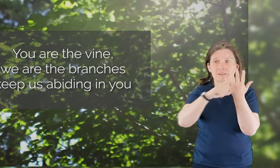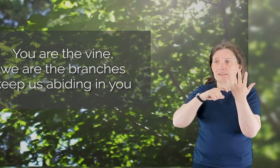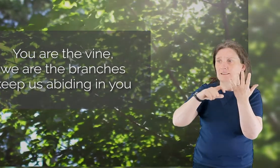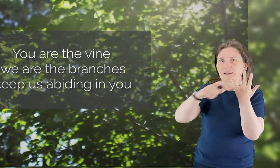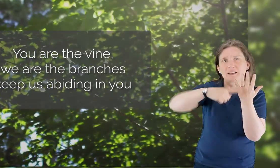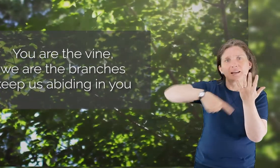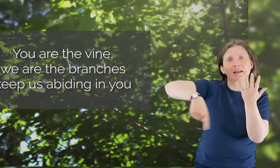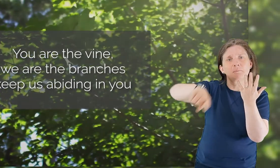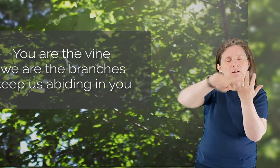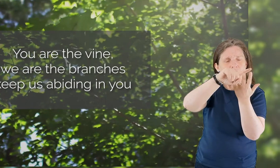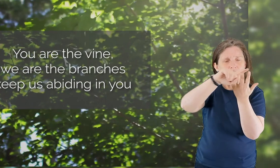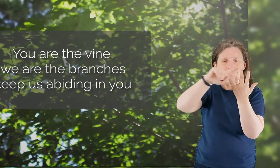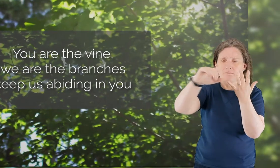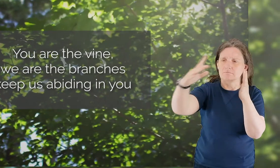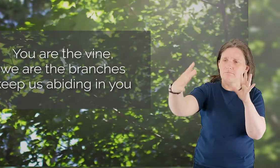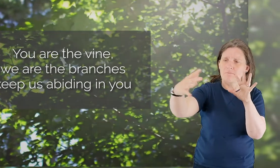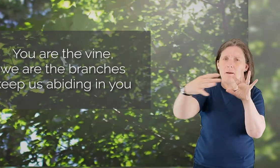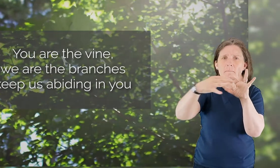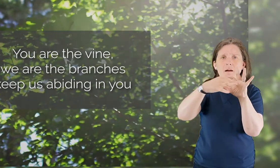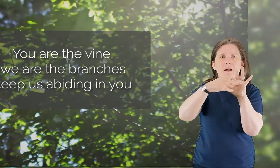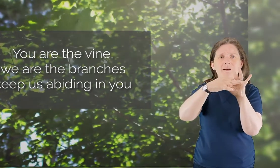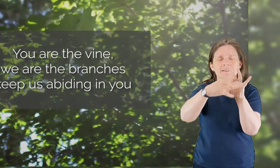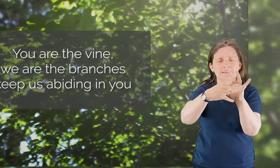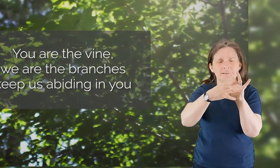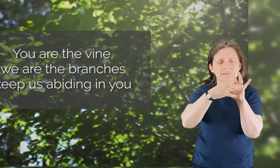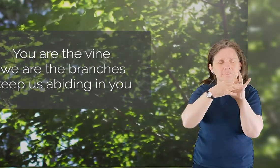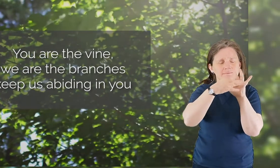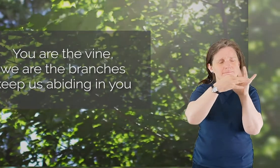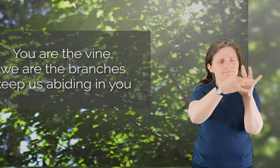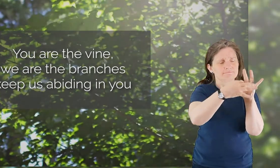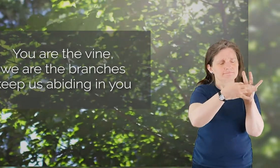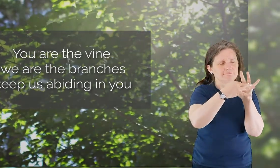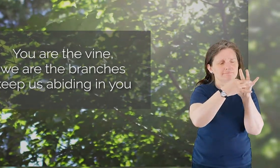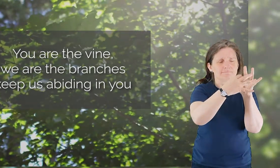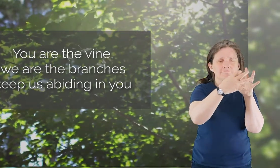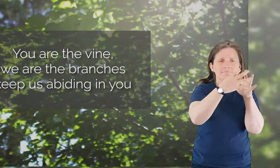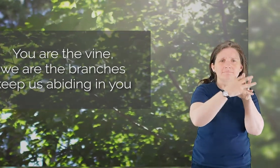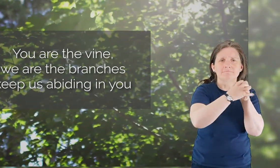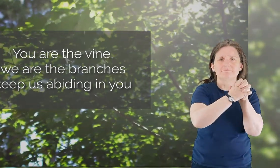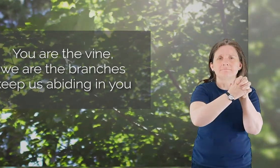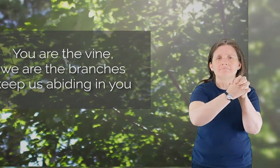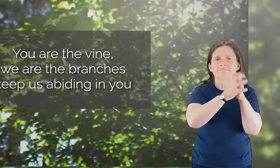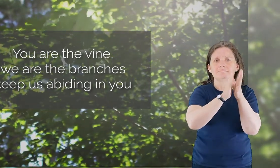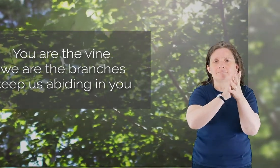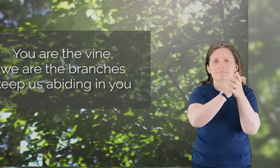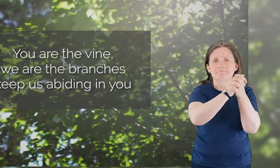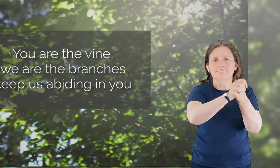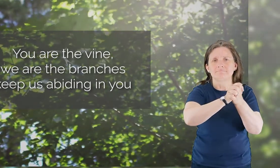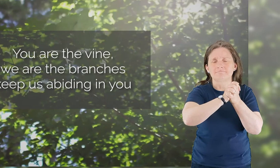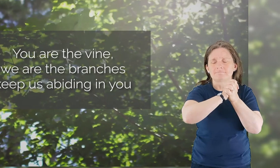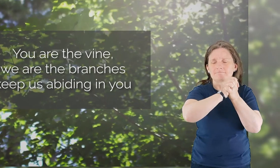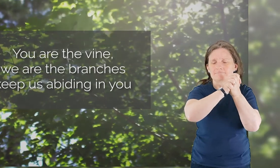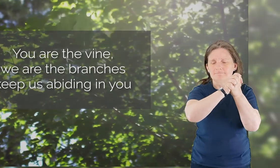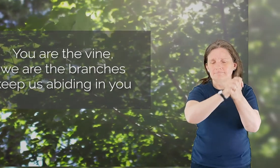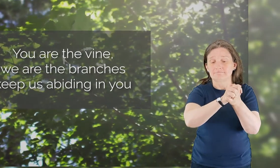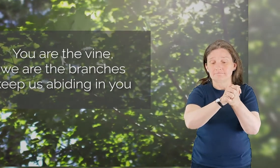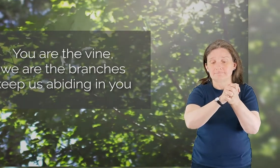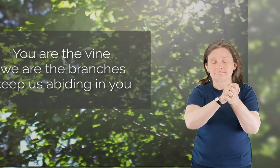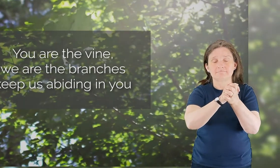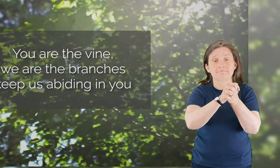branches, keep us abiding in you.